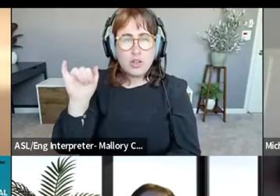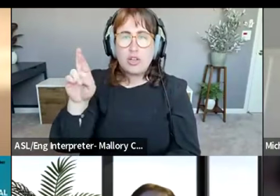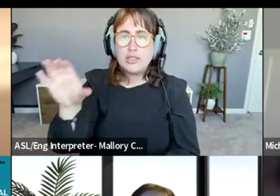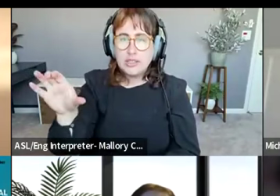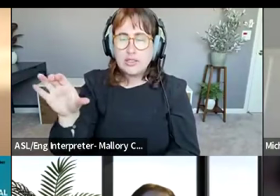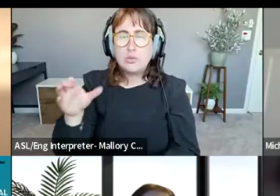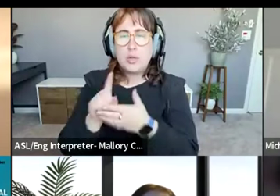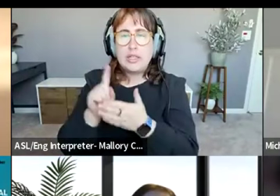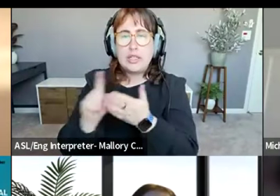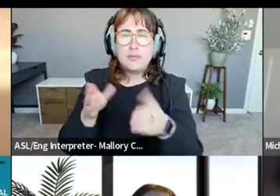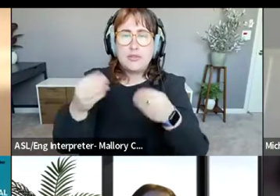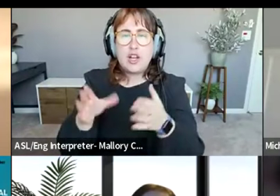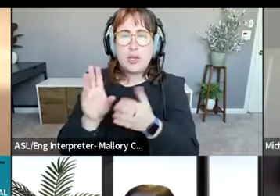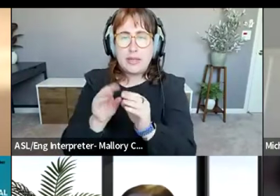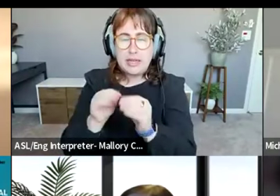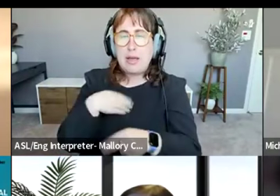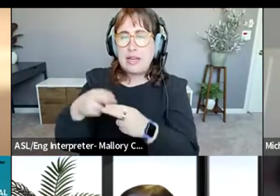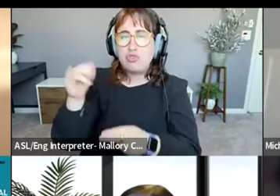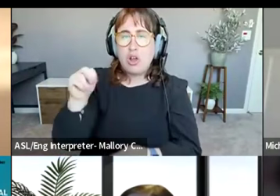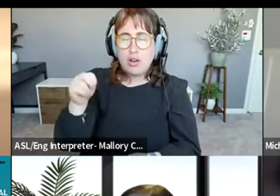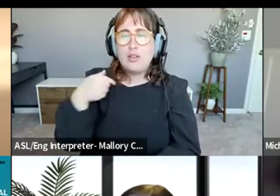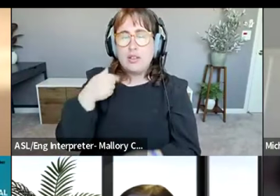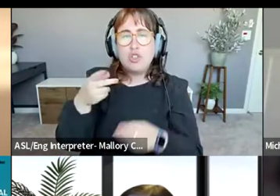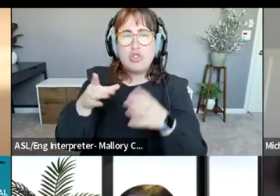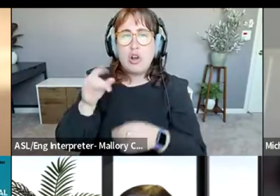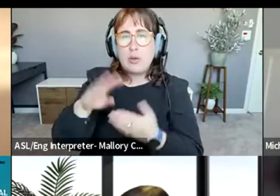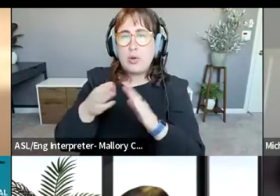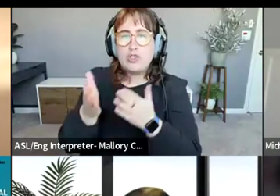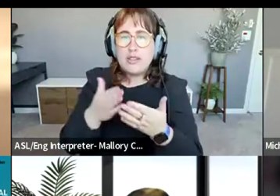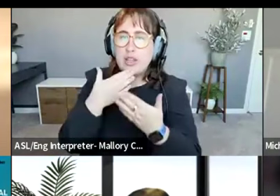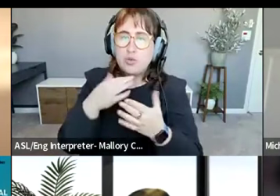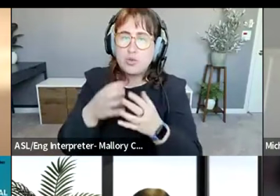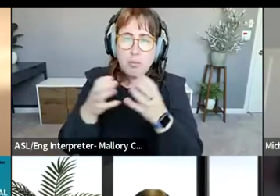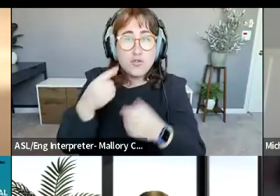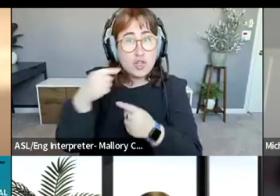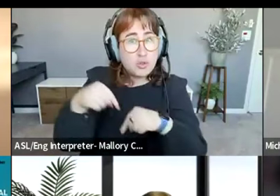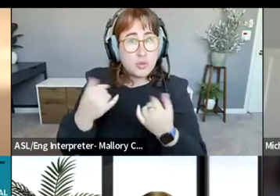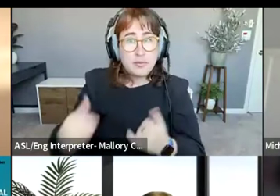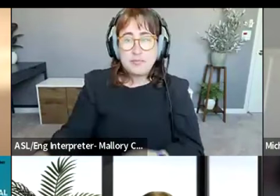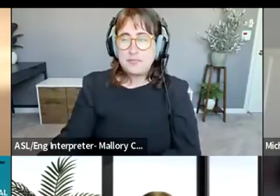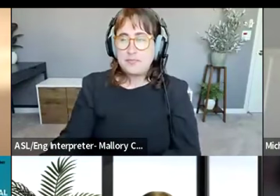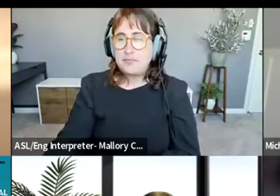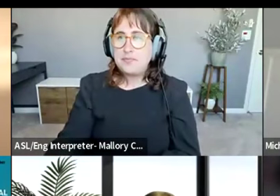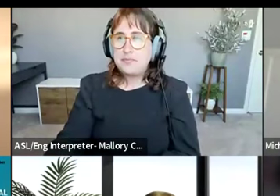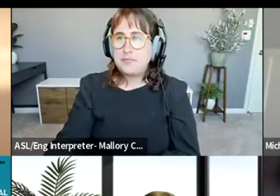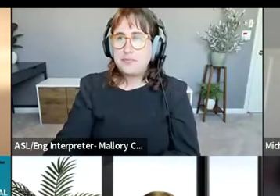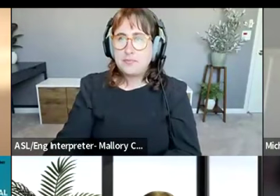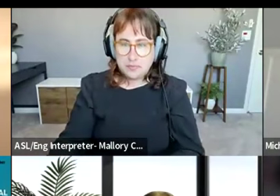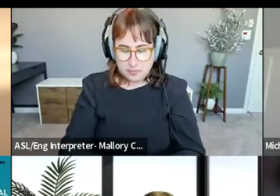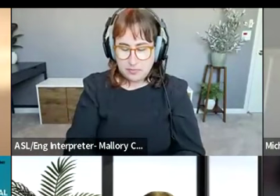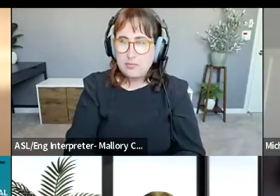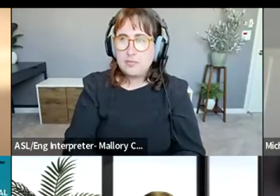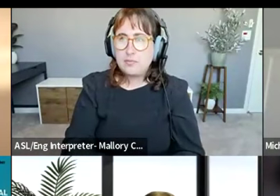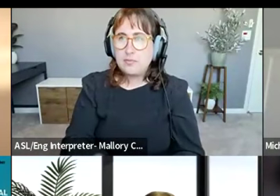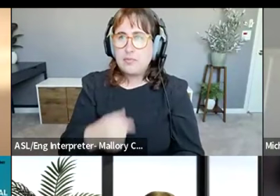weekly service provider meeting. My name is John Decker, the Director of Community Services. Thank you so much for joining us today. I will